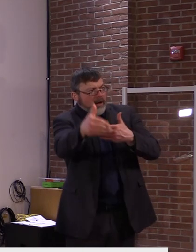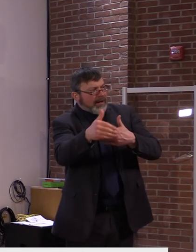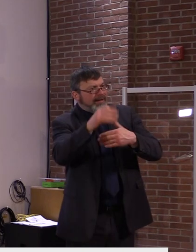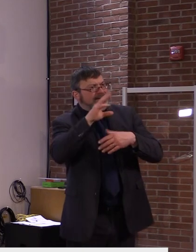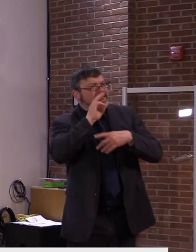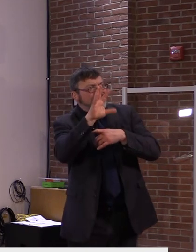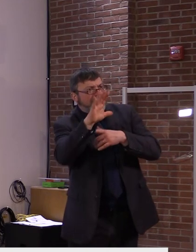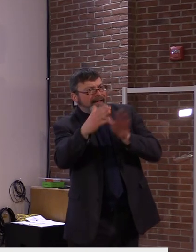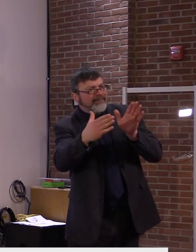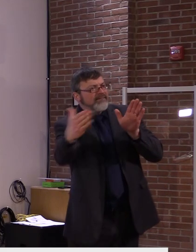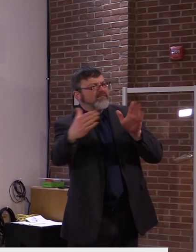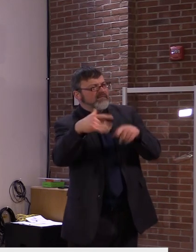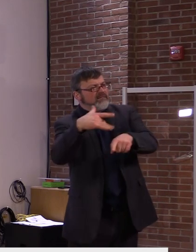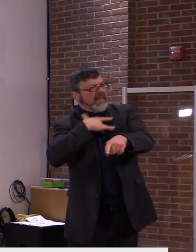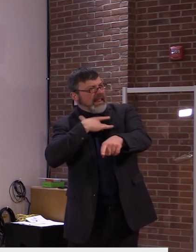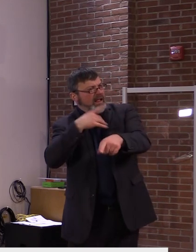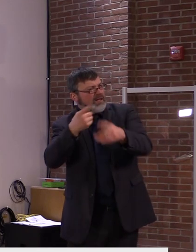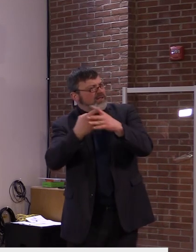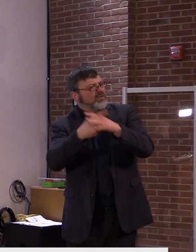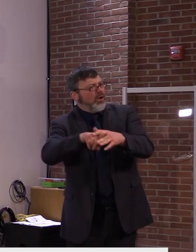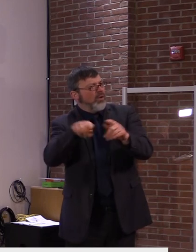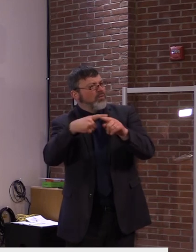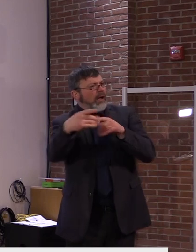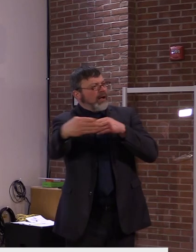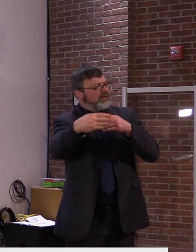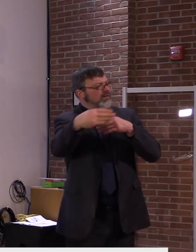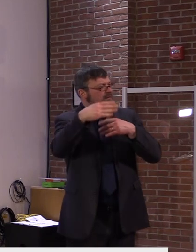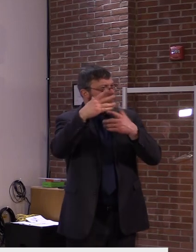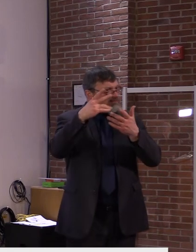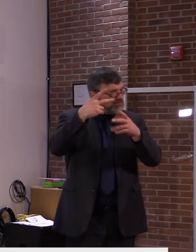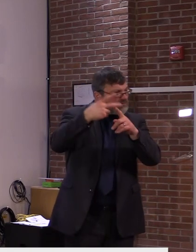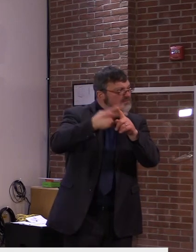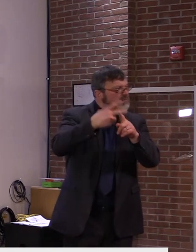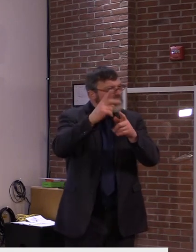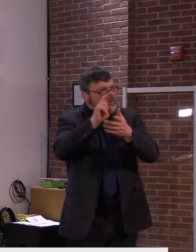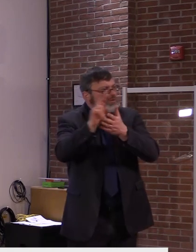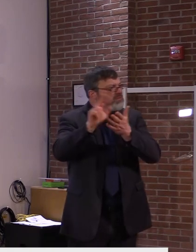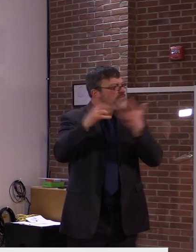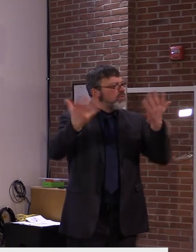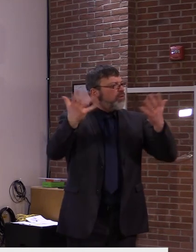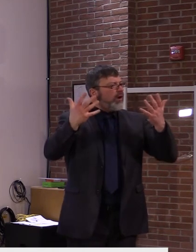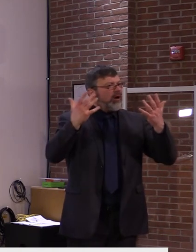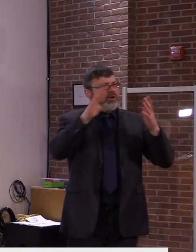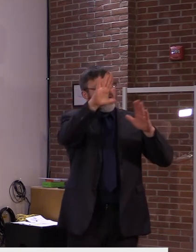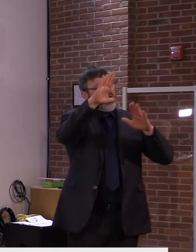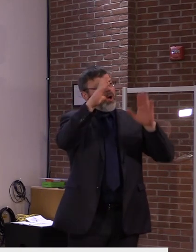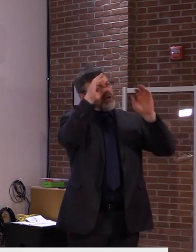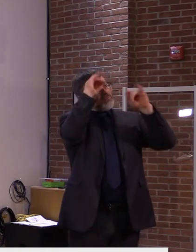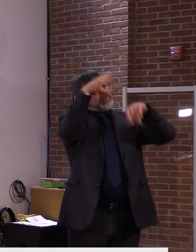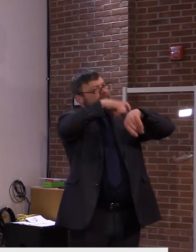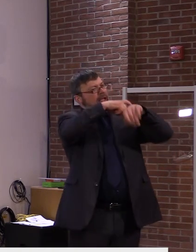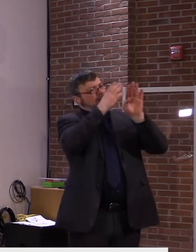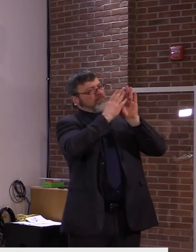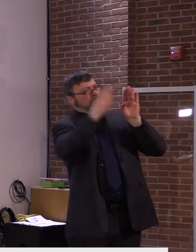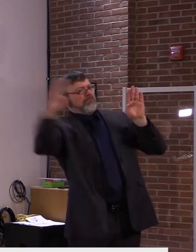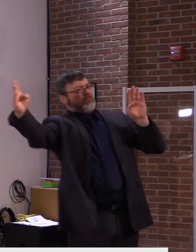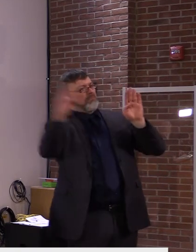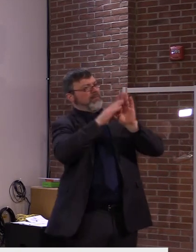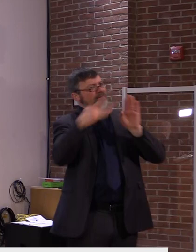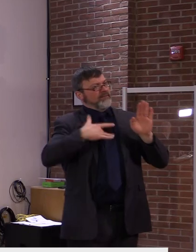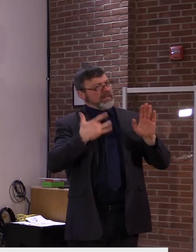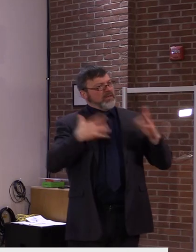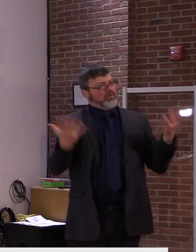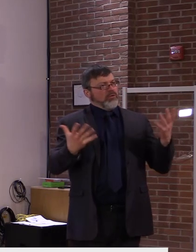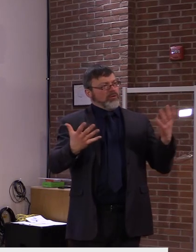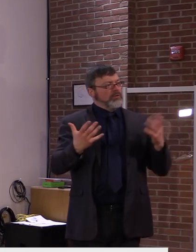rebook appointments for some Vermonters. Well, of course, it could always speed up depending on the vaccine, but we